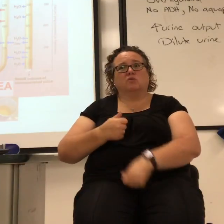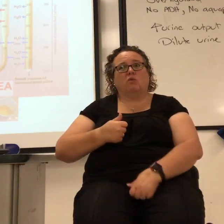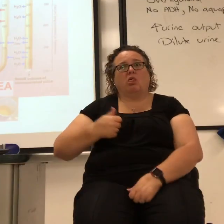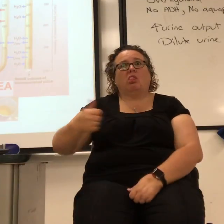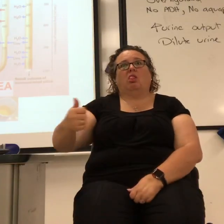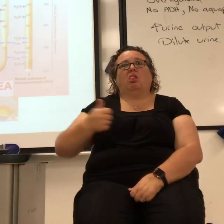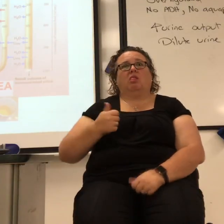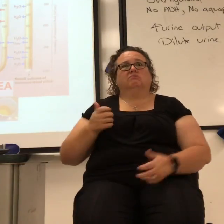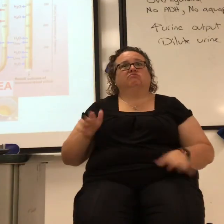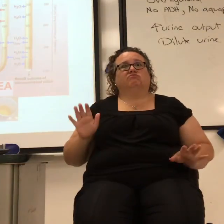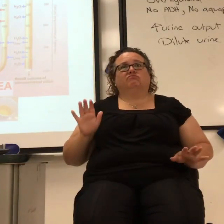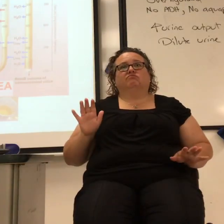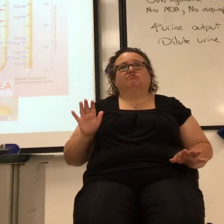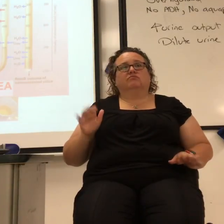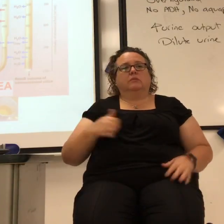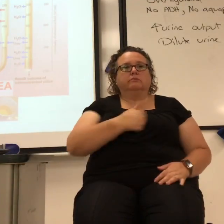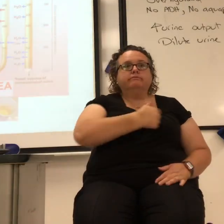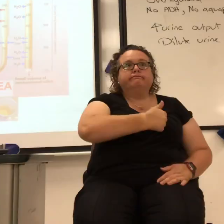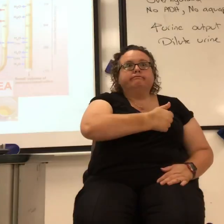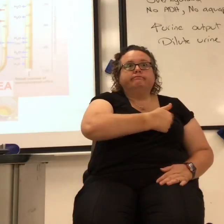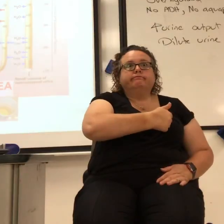You decrease urine output.